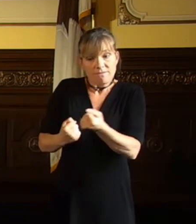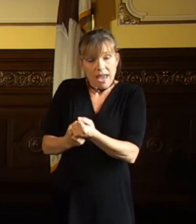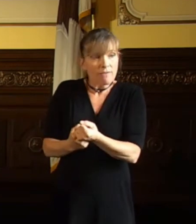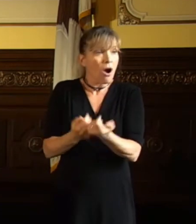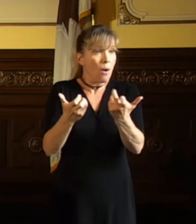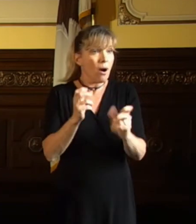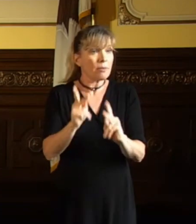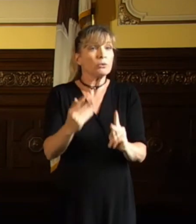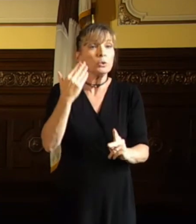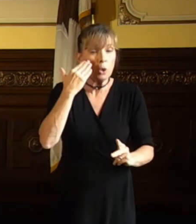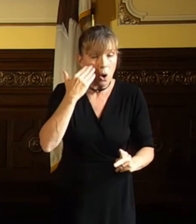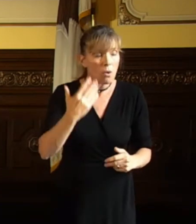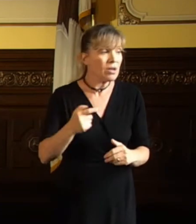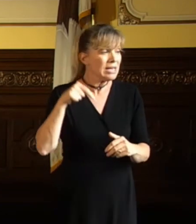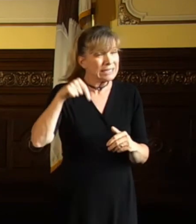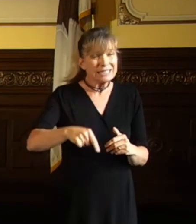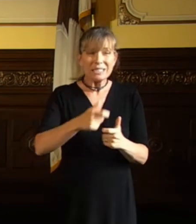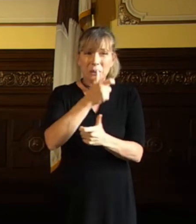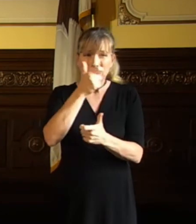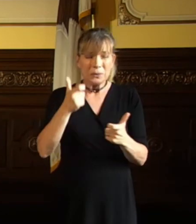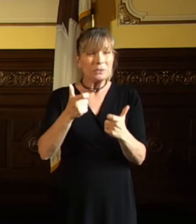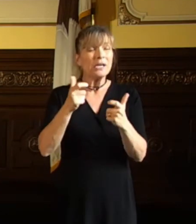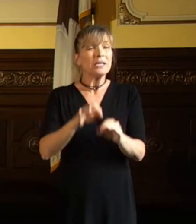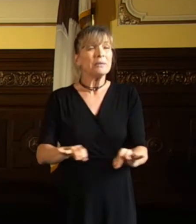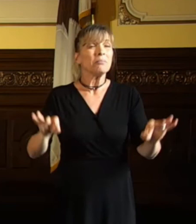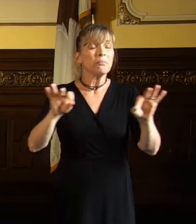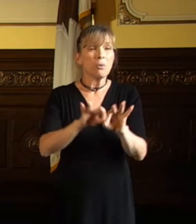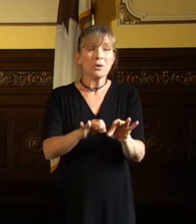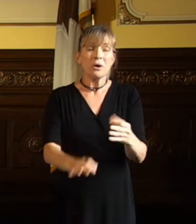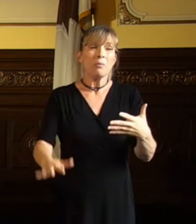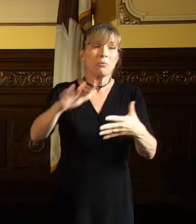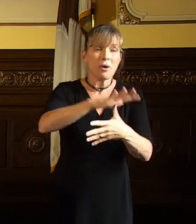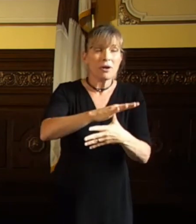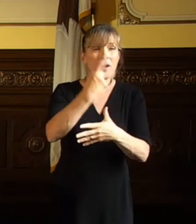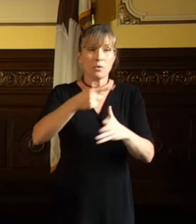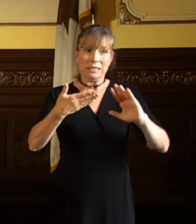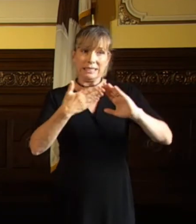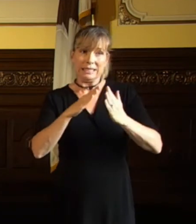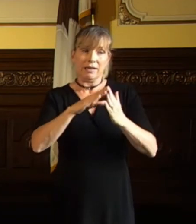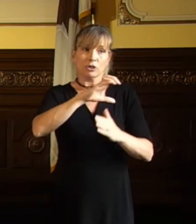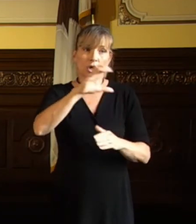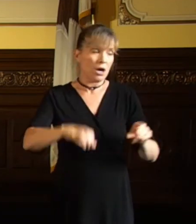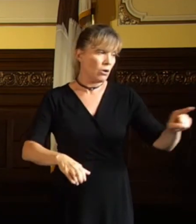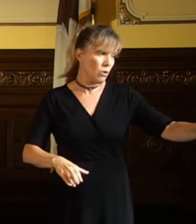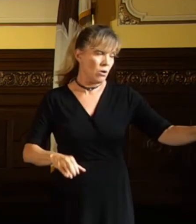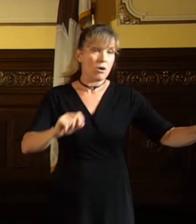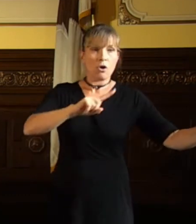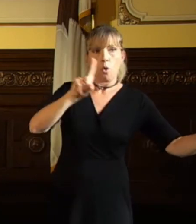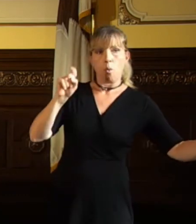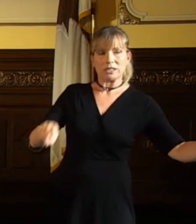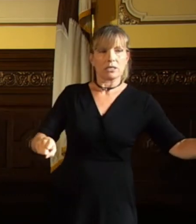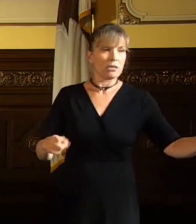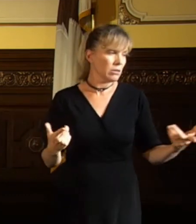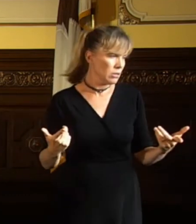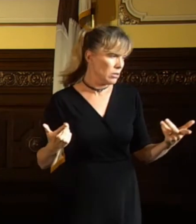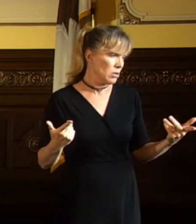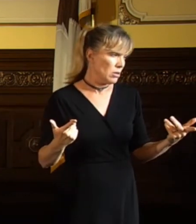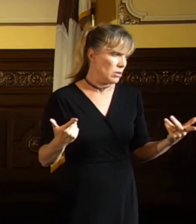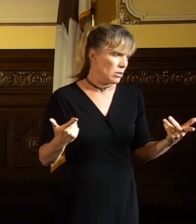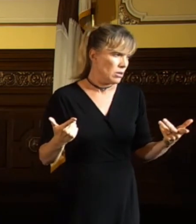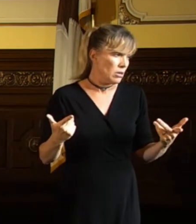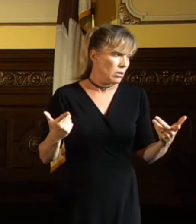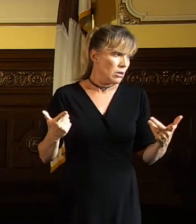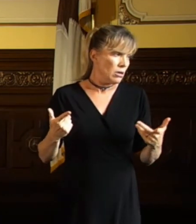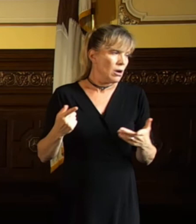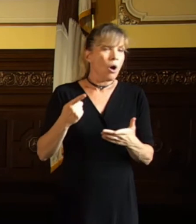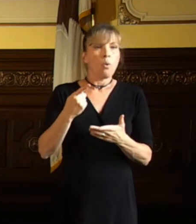to know that this is a hugely important priority for the city of Chicago. Dave Dahl wants to know what exactly can get